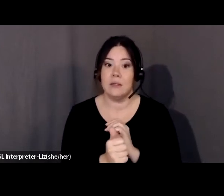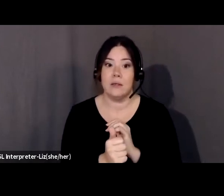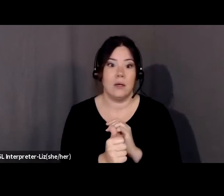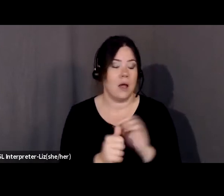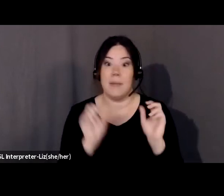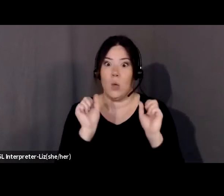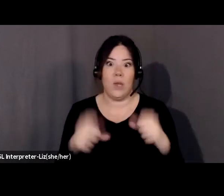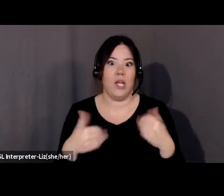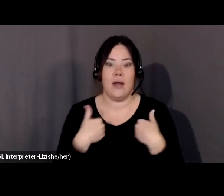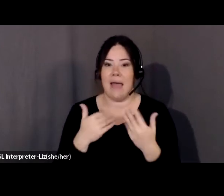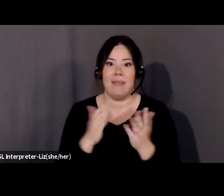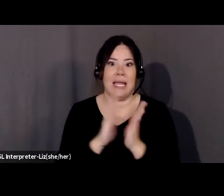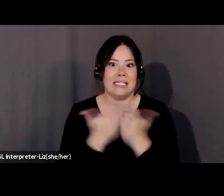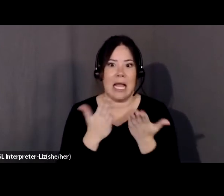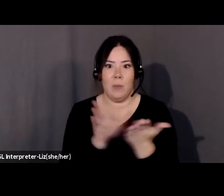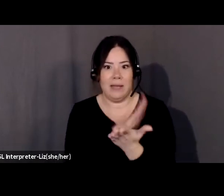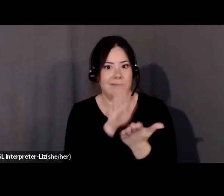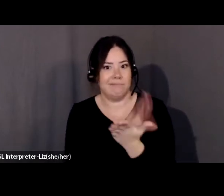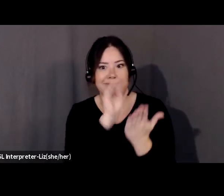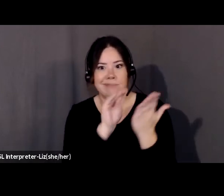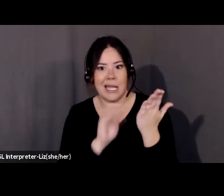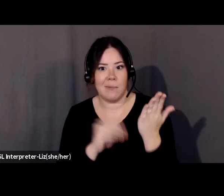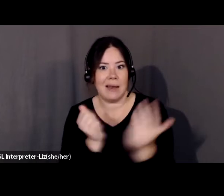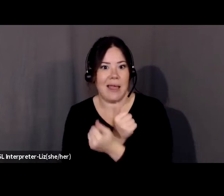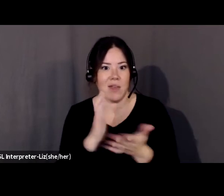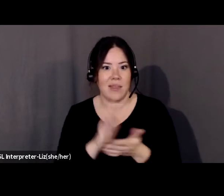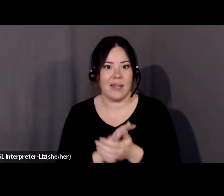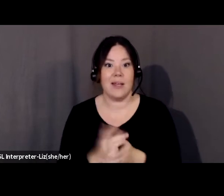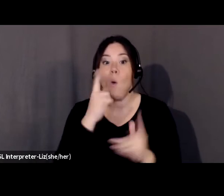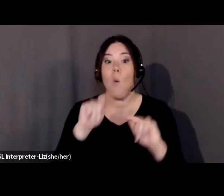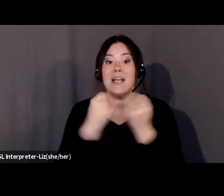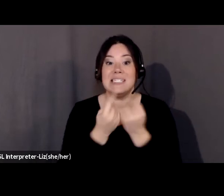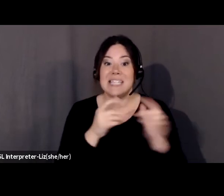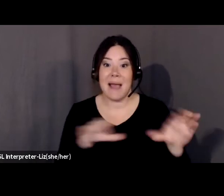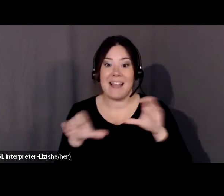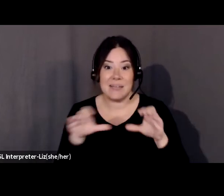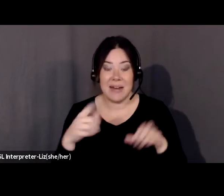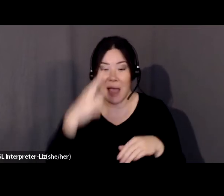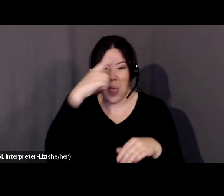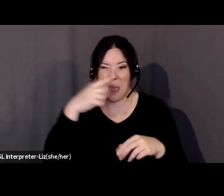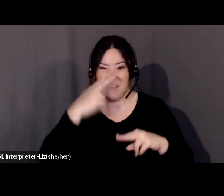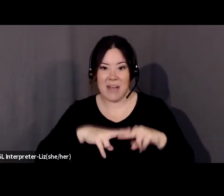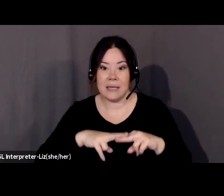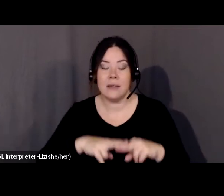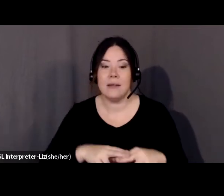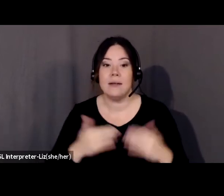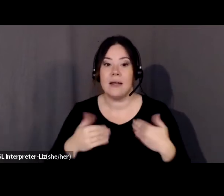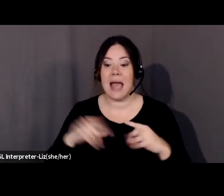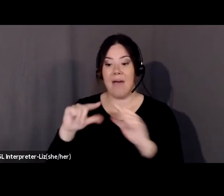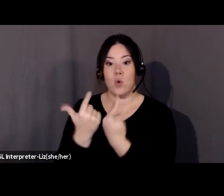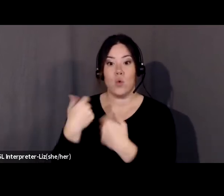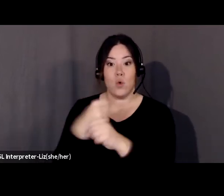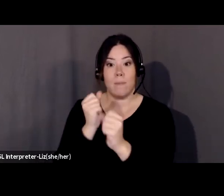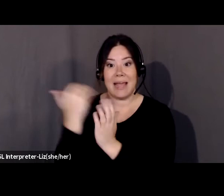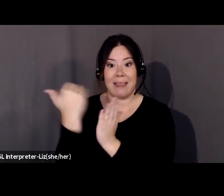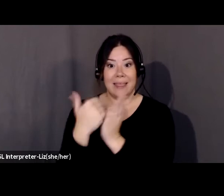if somebody was to do that. One team activity, I thought this would be a fun one, is to have a group make a list of positive